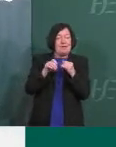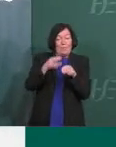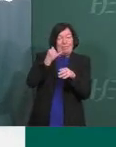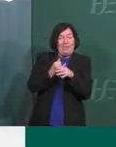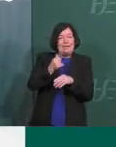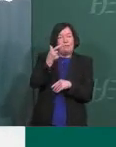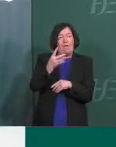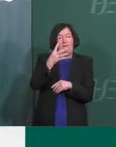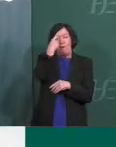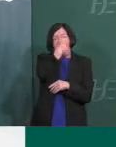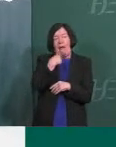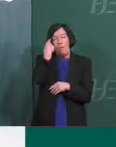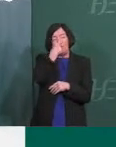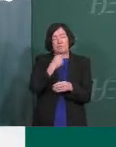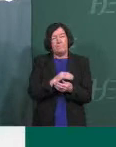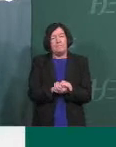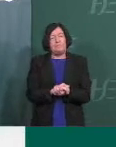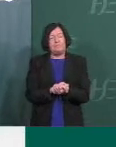24 hours.